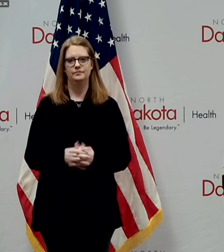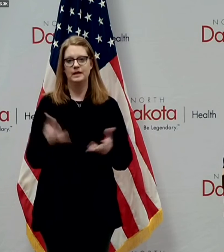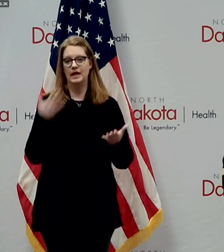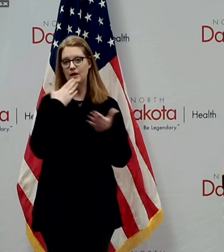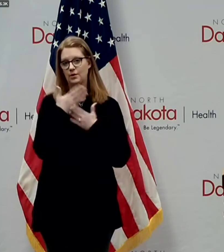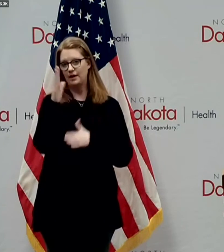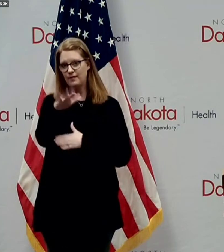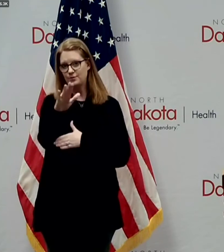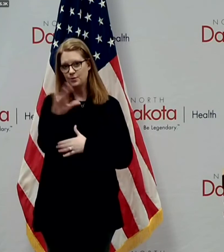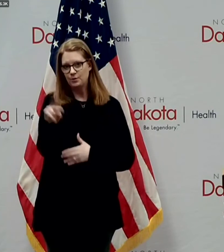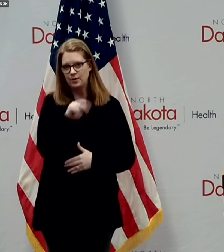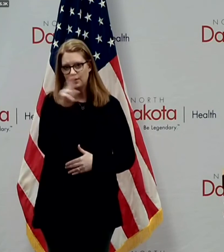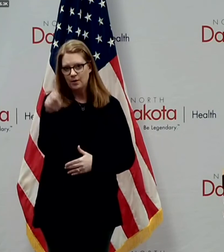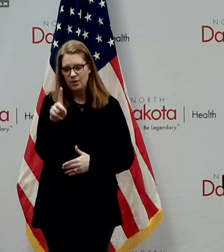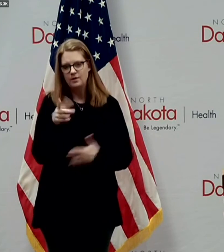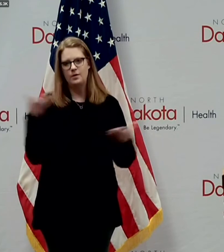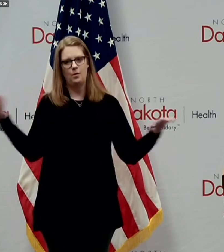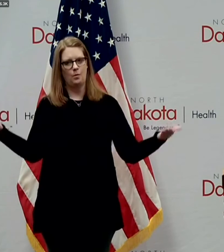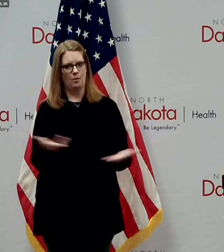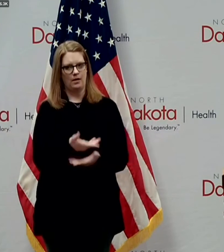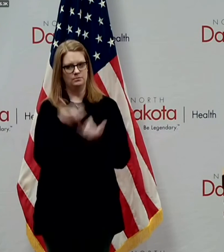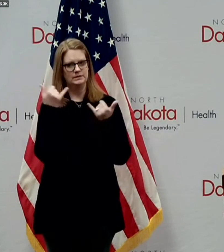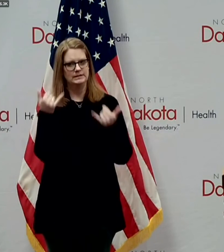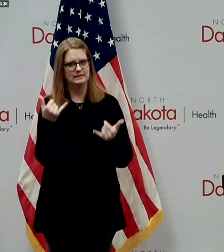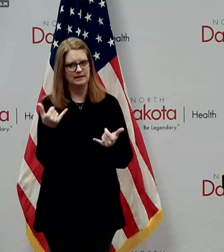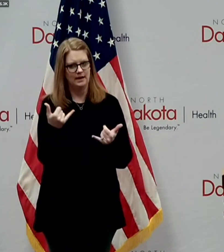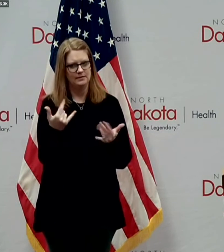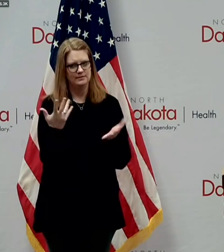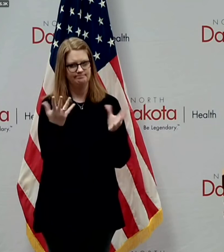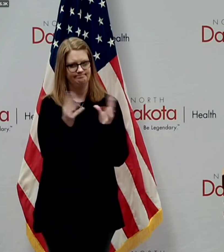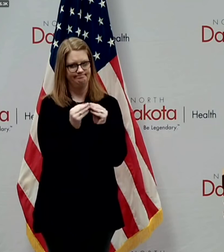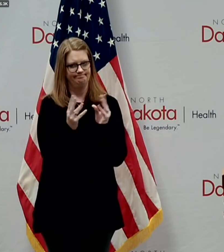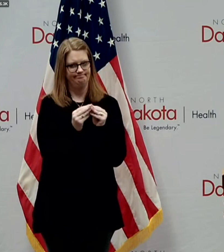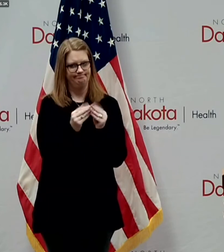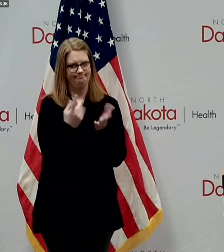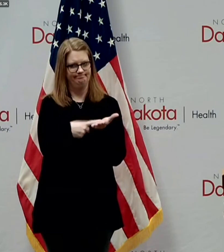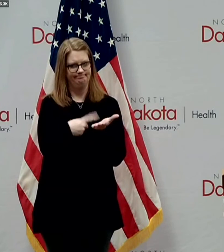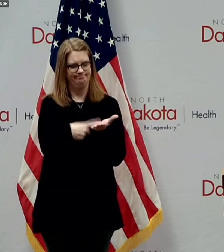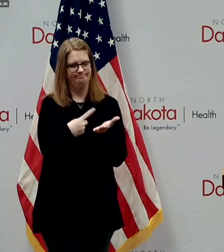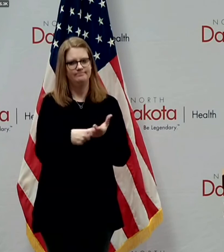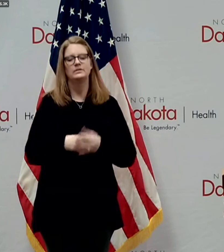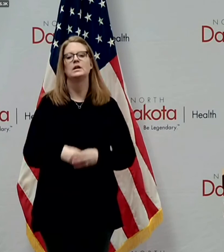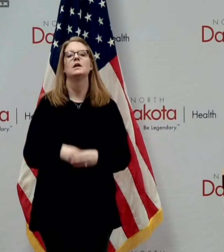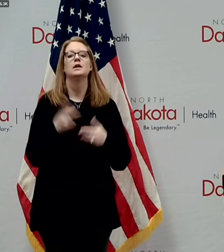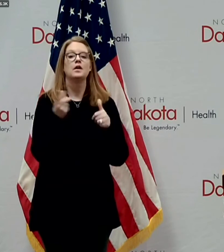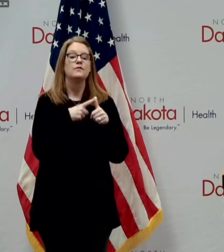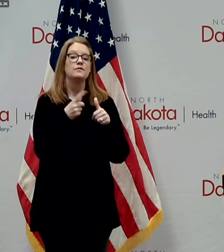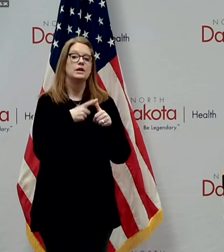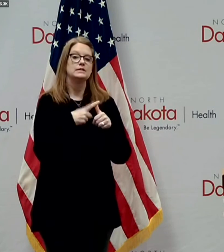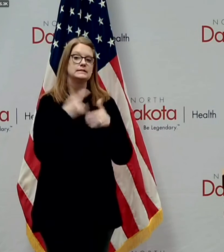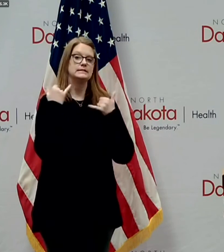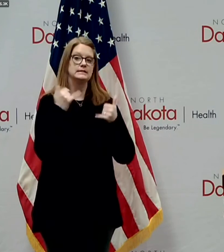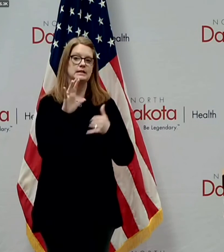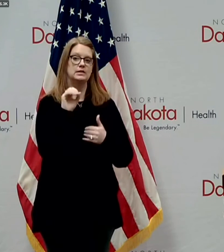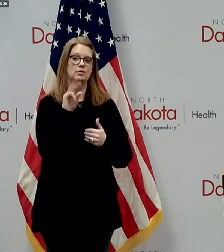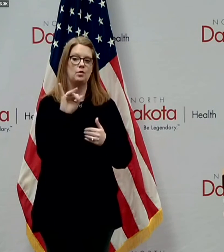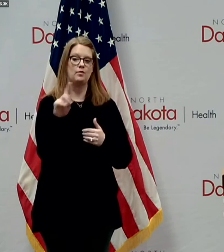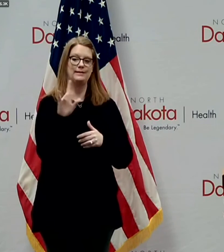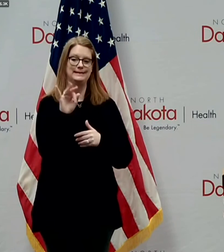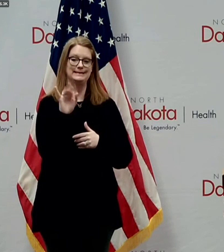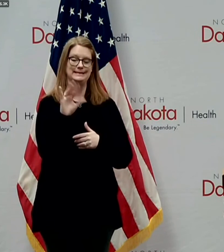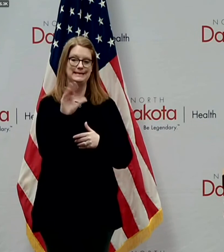Good afternoon, North Dakota, and welcome to today's briefing. First up, today's COVID-19